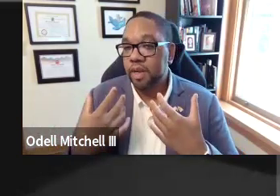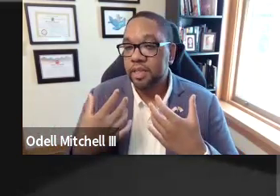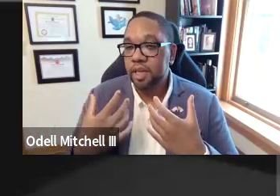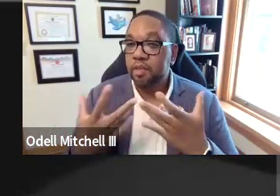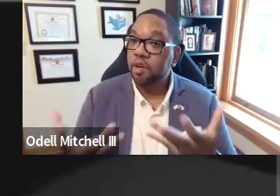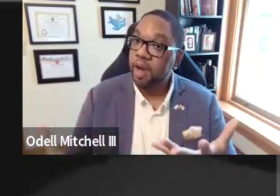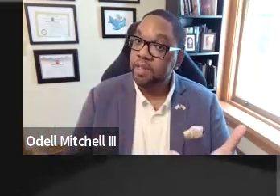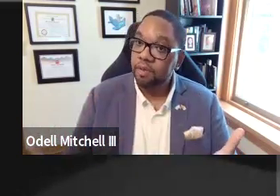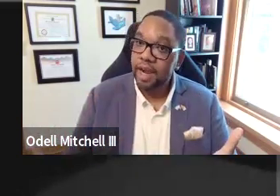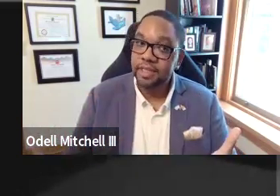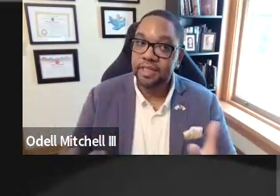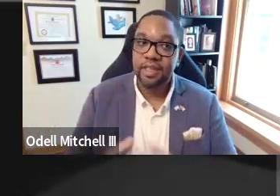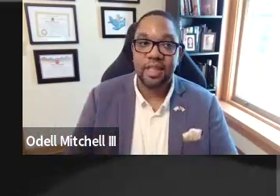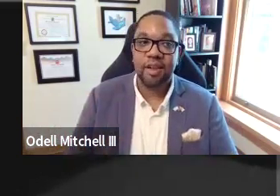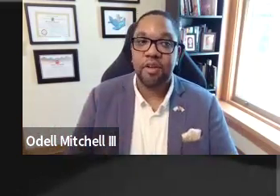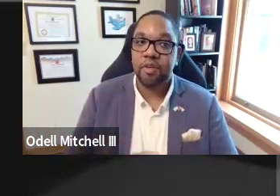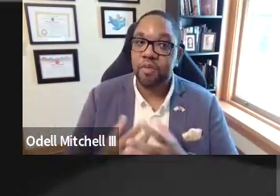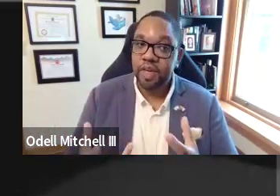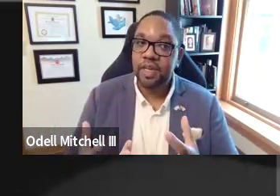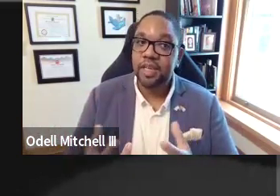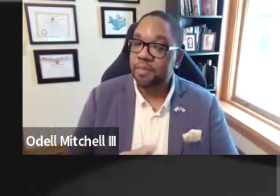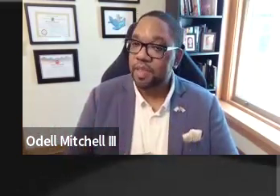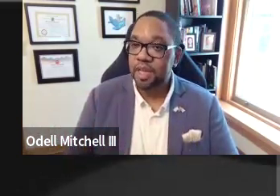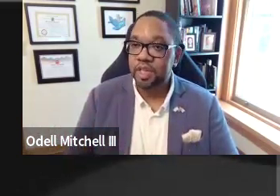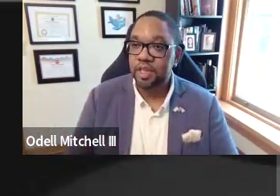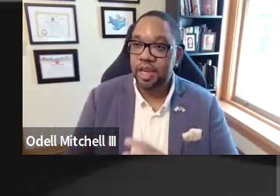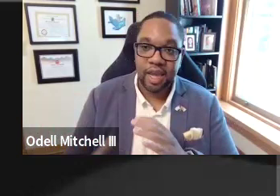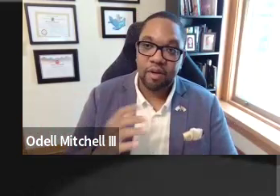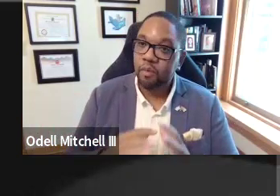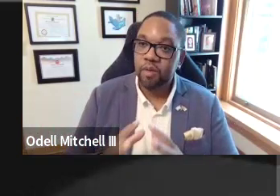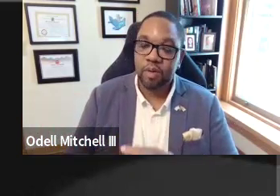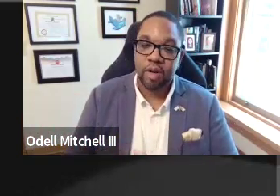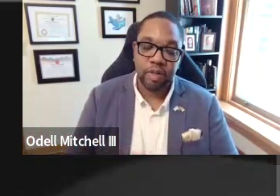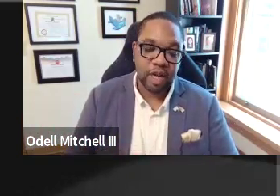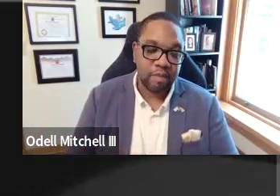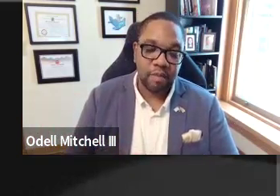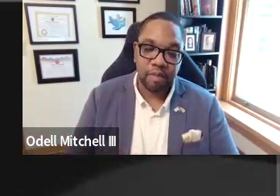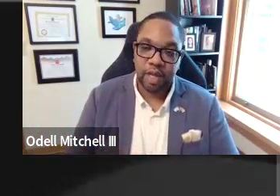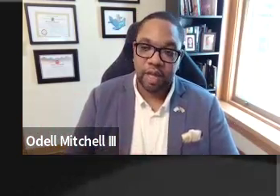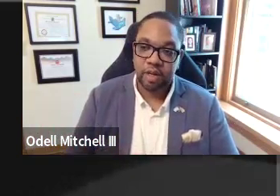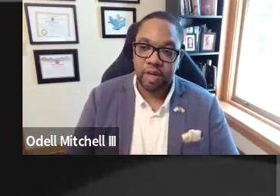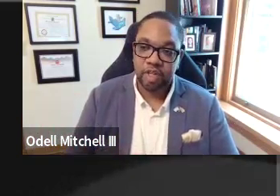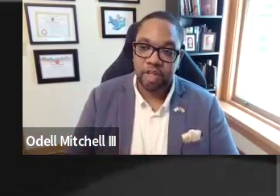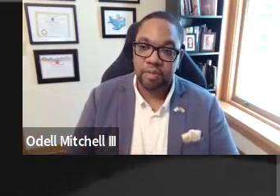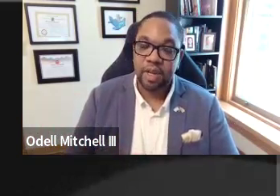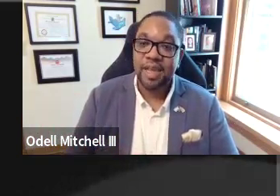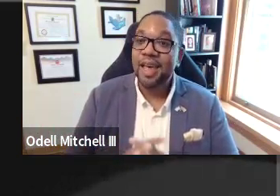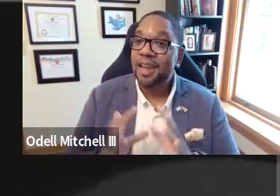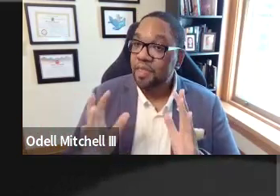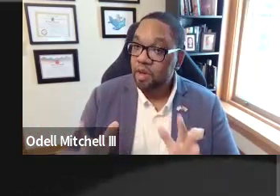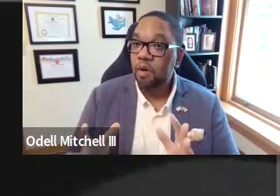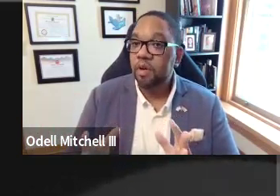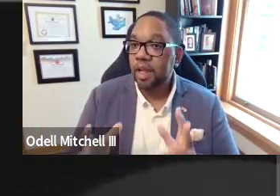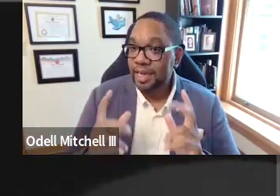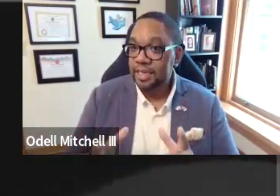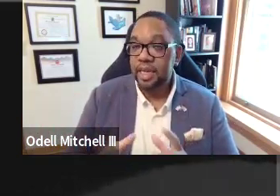also what we would consider the grant of rights, then also fees, compensation, and what are we talking about when we're looking at termination?